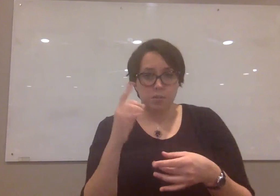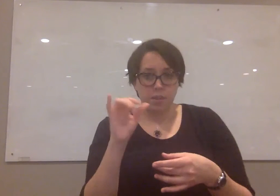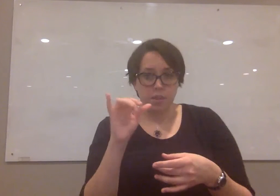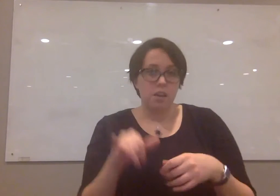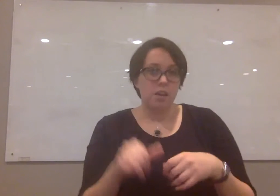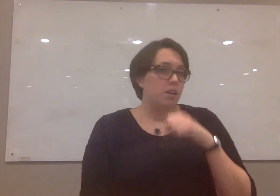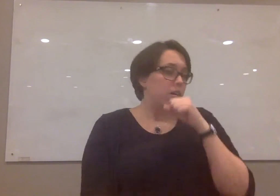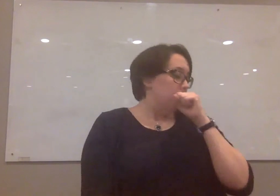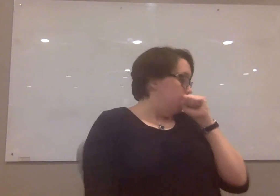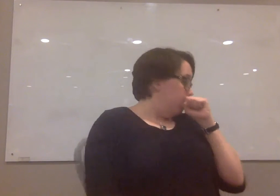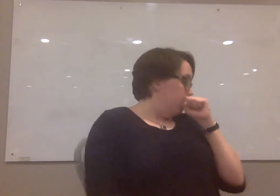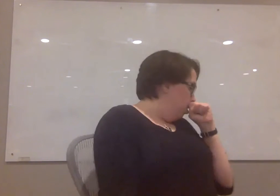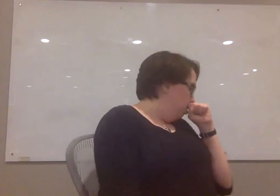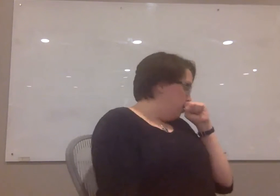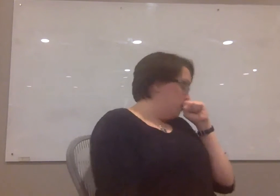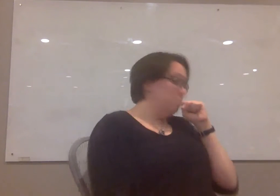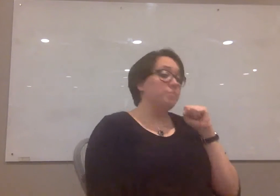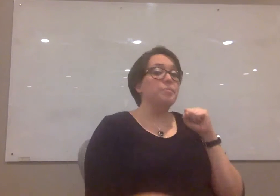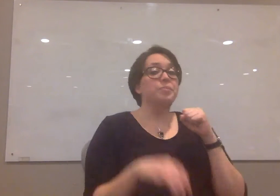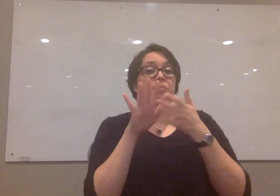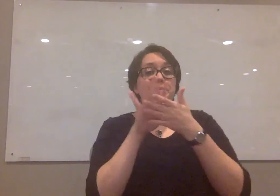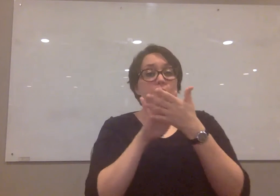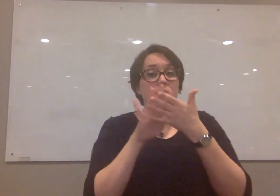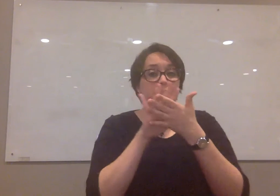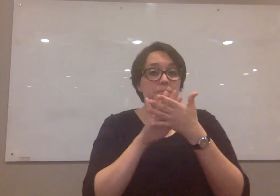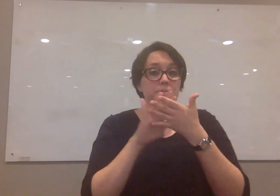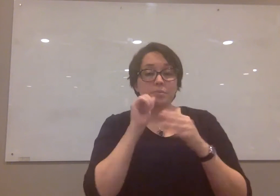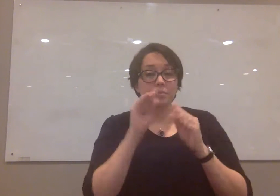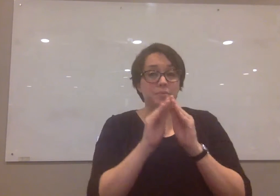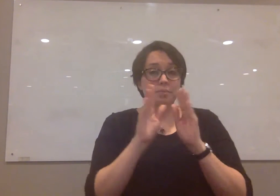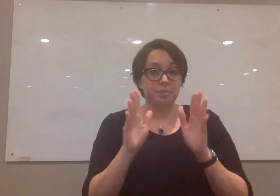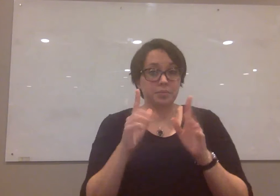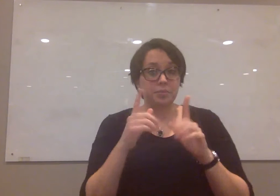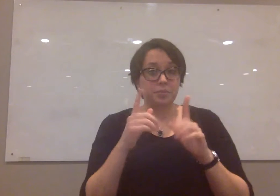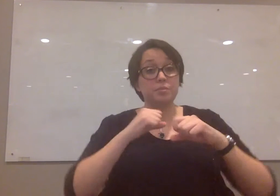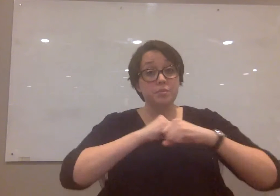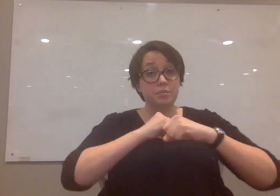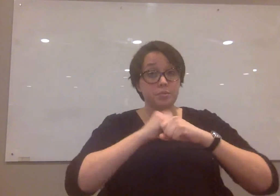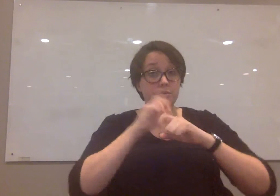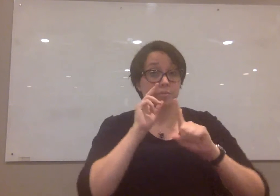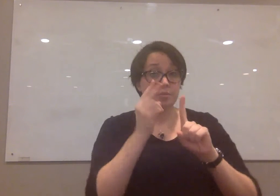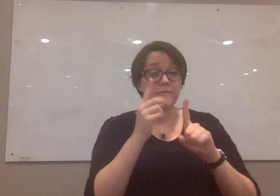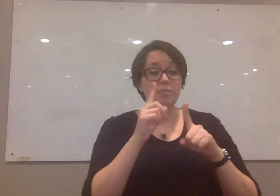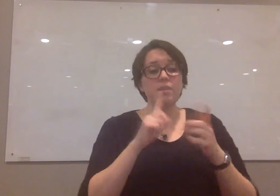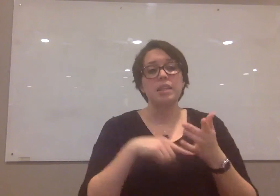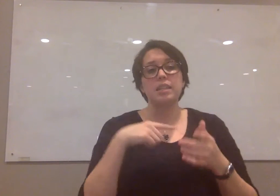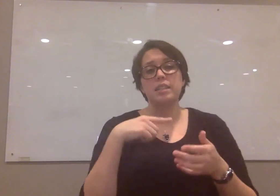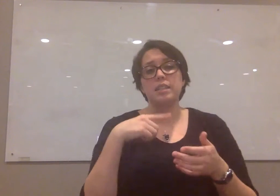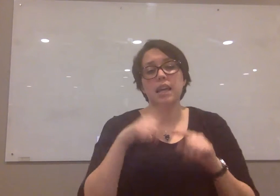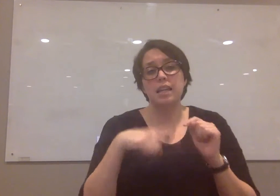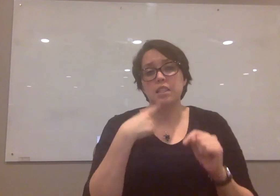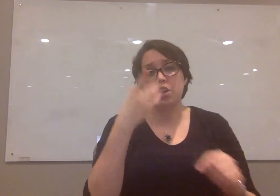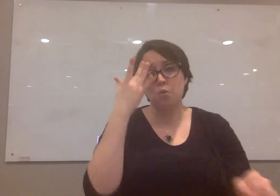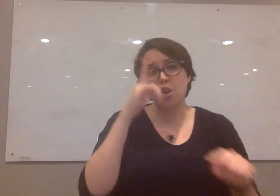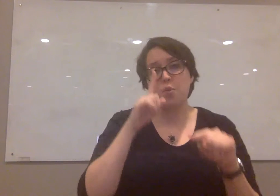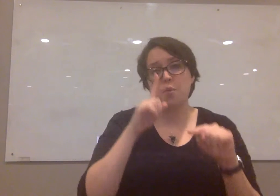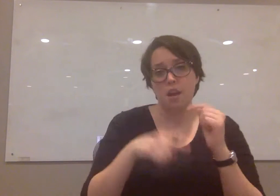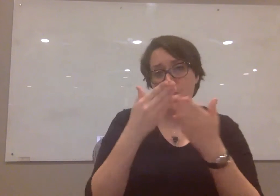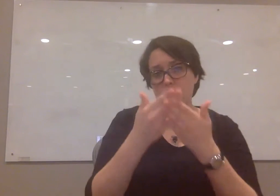very cryptic because the EPMD, you know, from a security perspective, can't tell you why you can't authenticate. It's sort of like if you get the